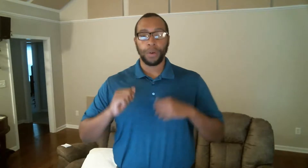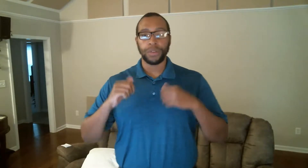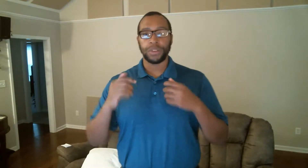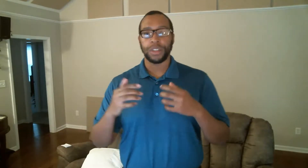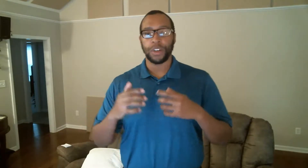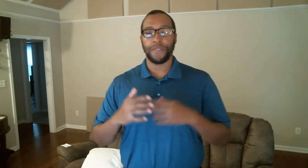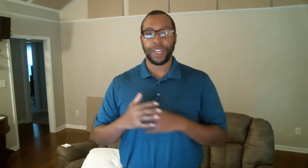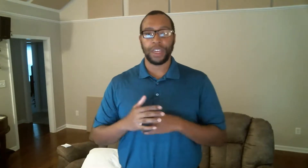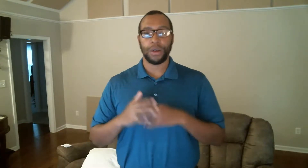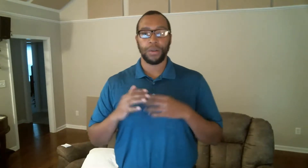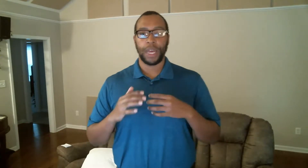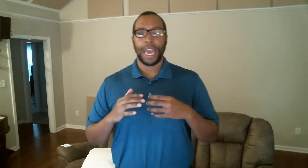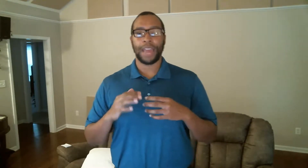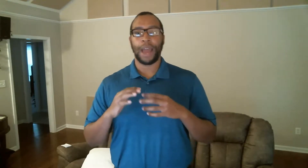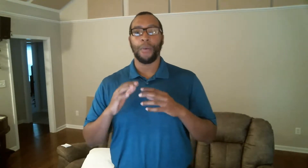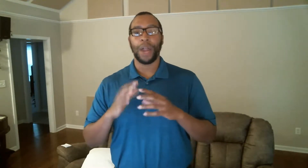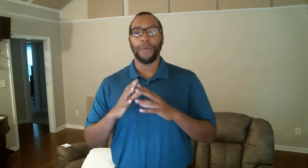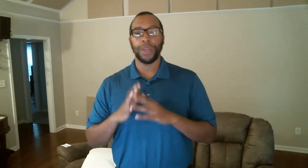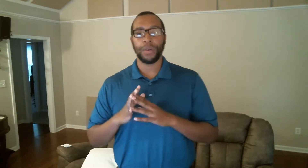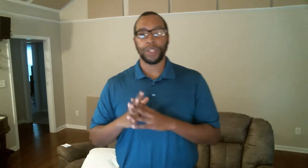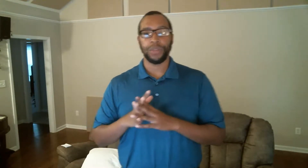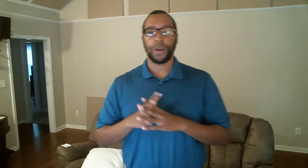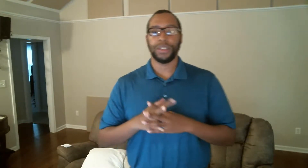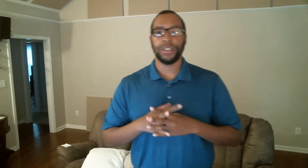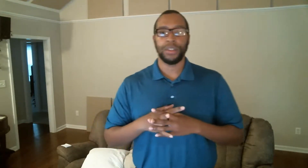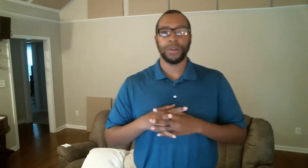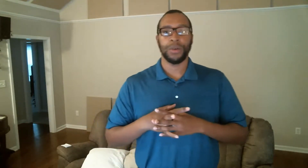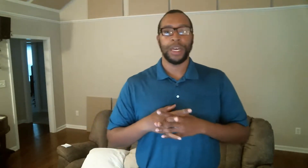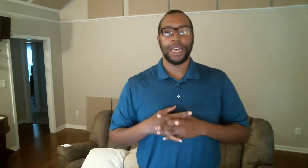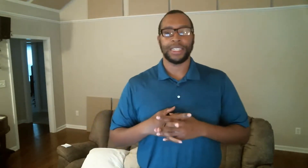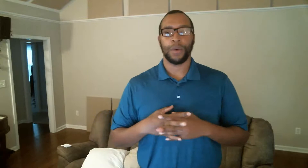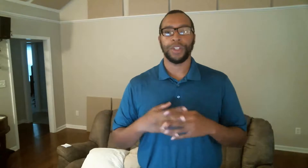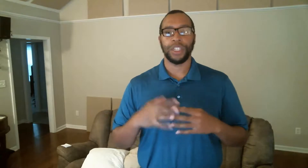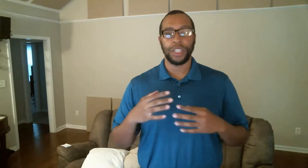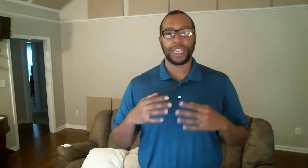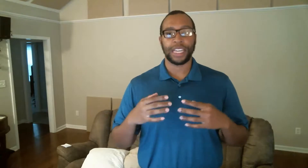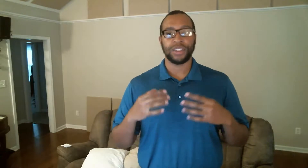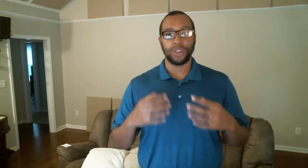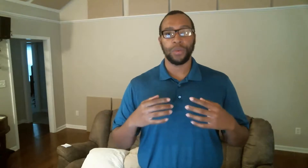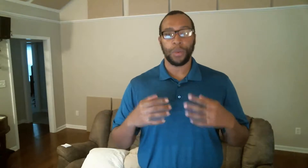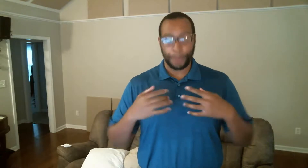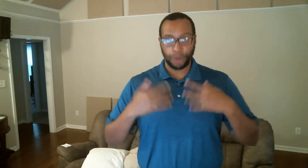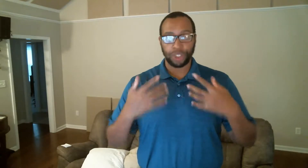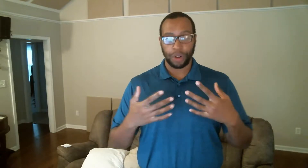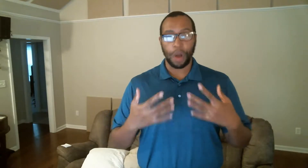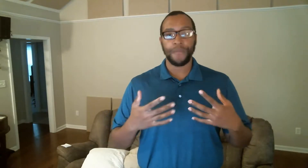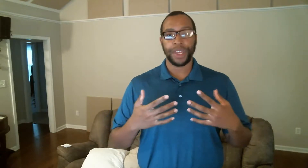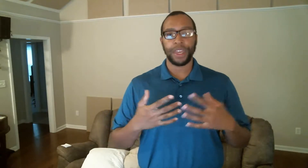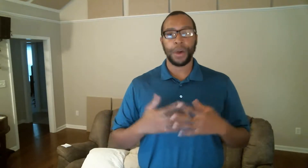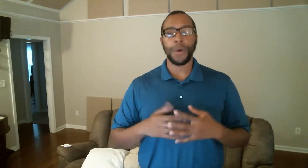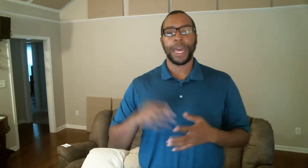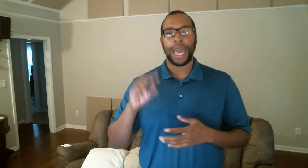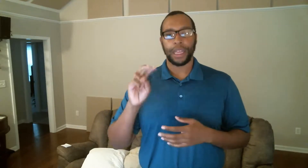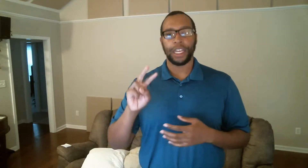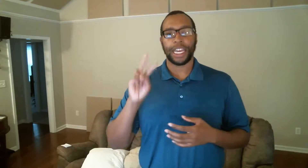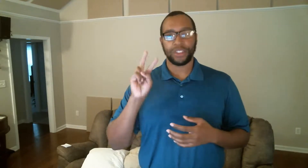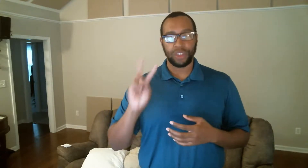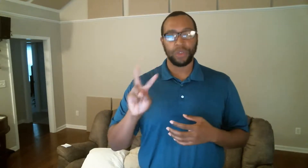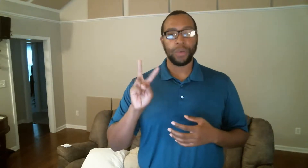post your video. And what I really want you all to do is I want you to post your own video and look at 2